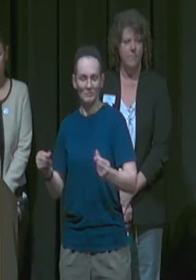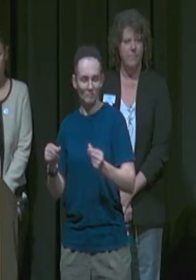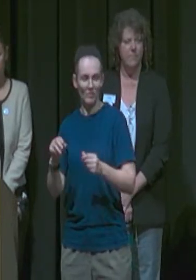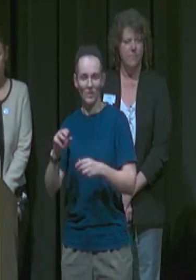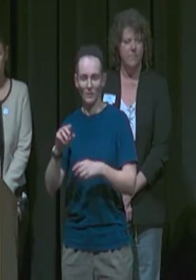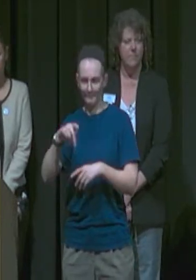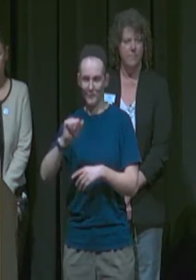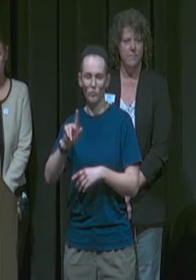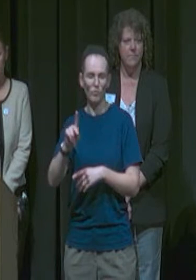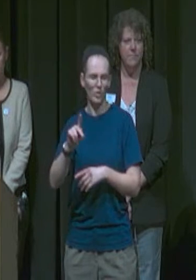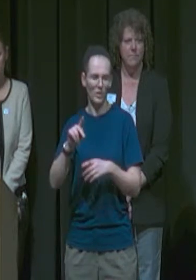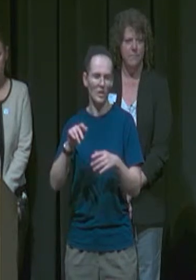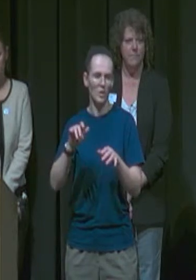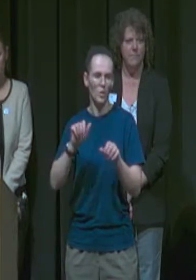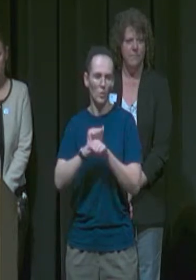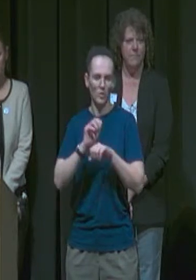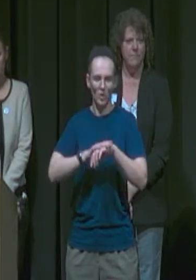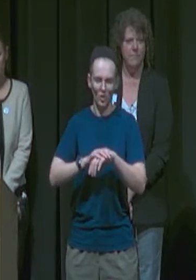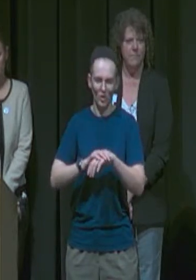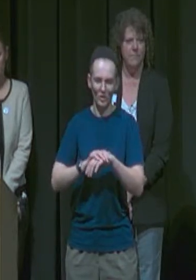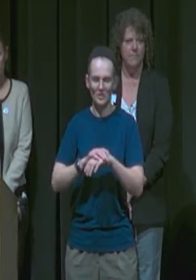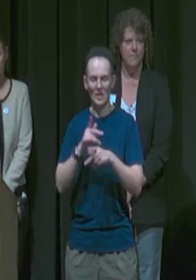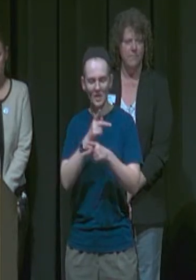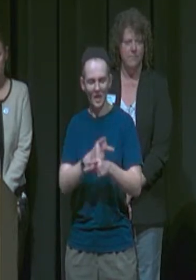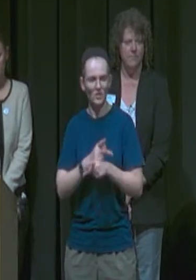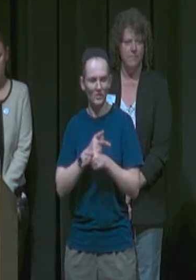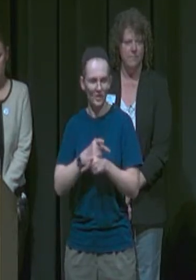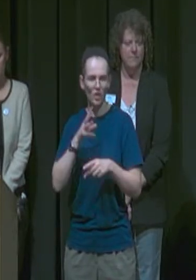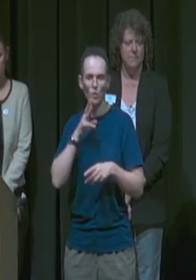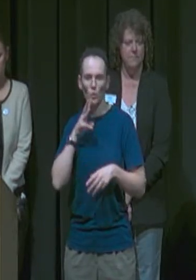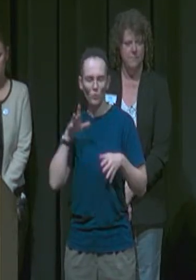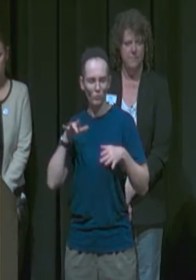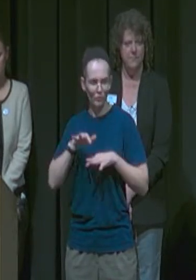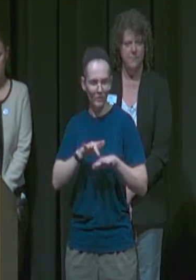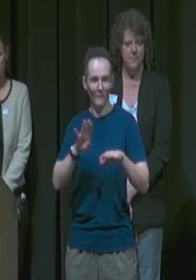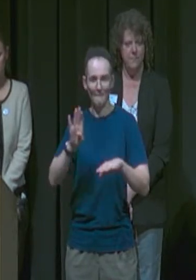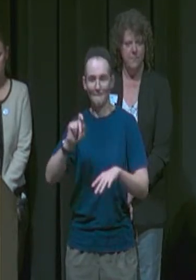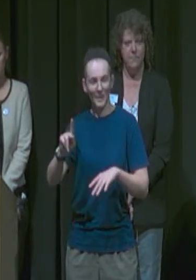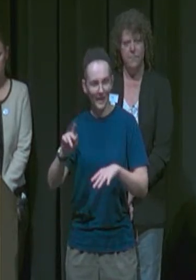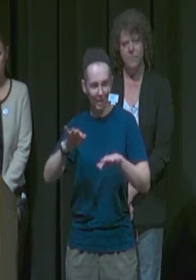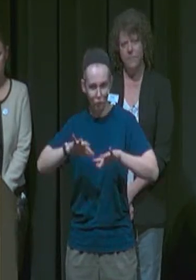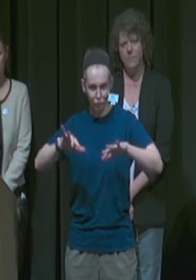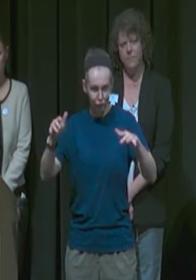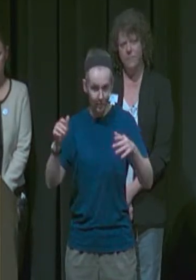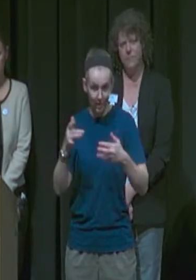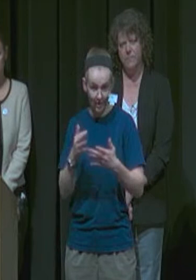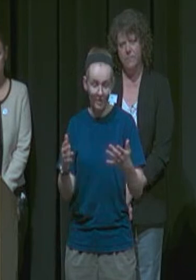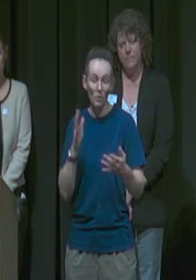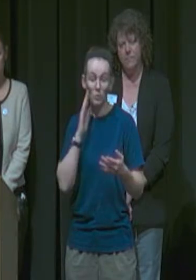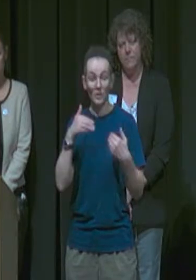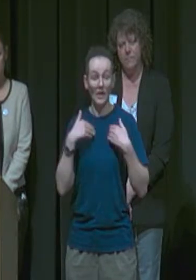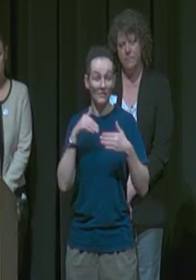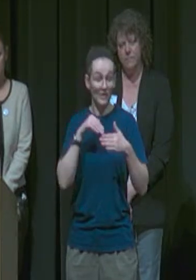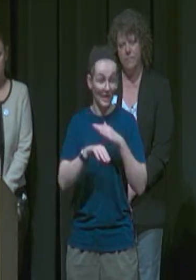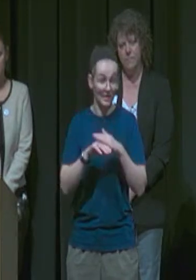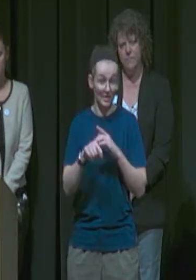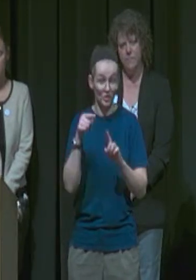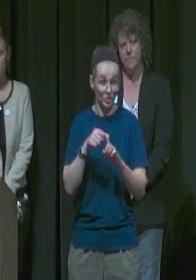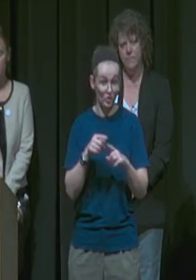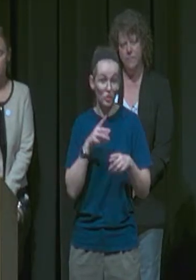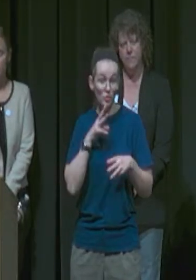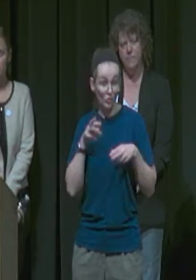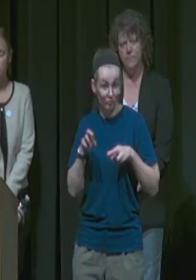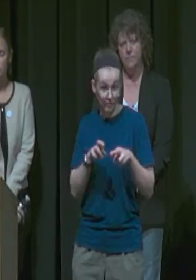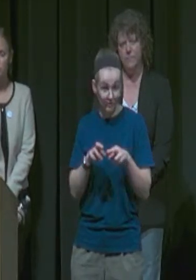working on conservation of the riverbanks and all that, is there going to be any access to the river considered, if